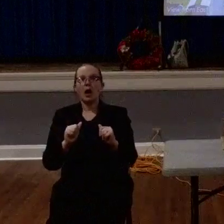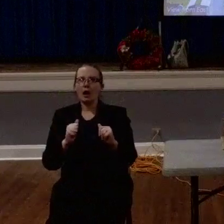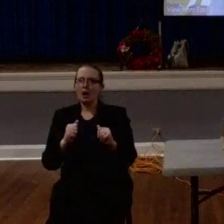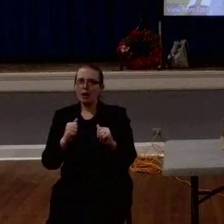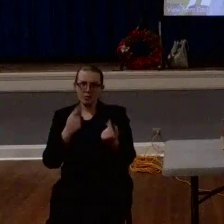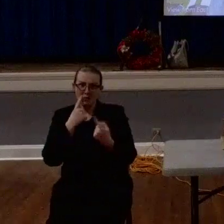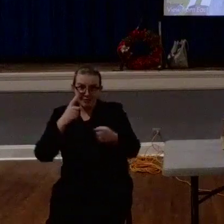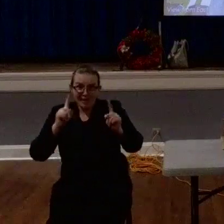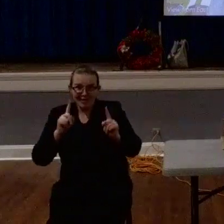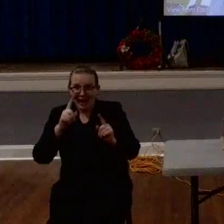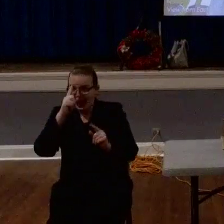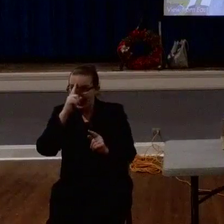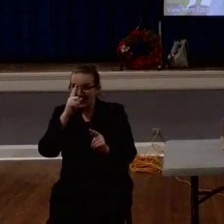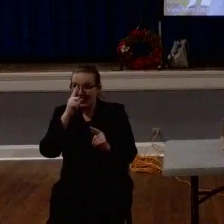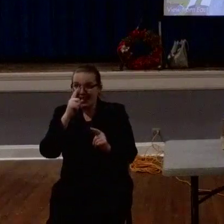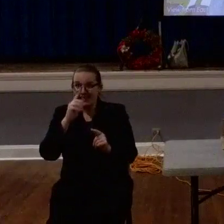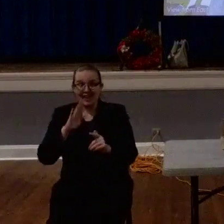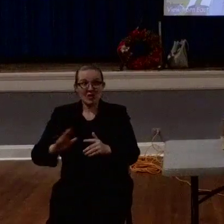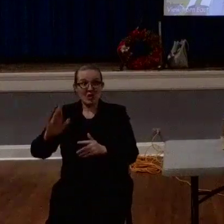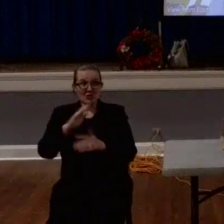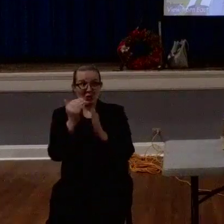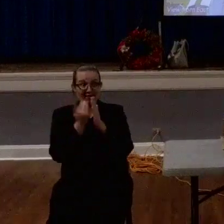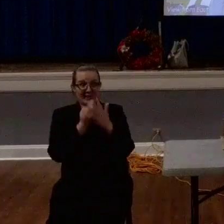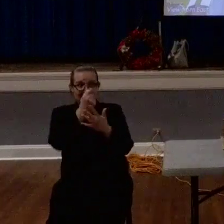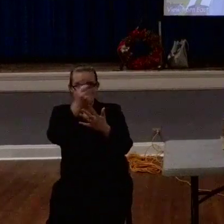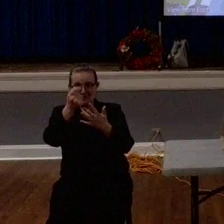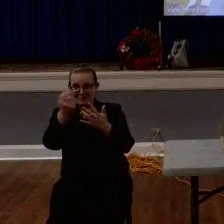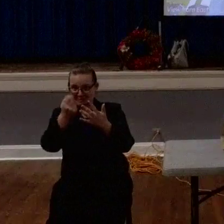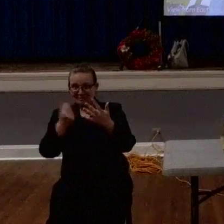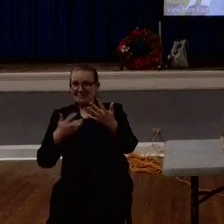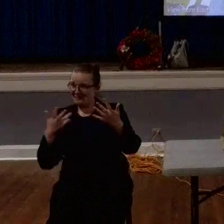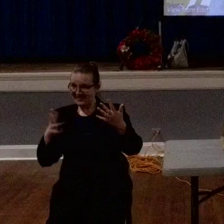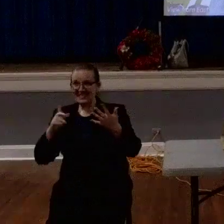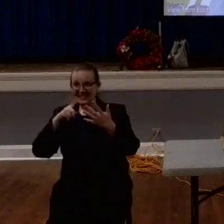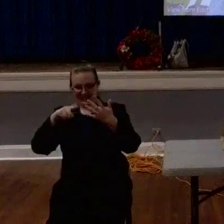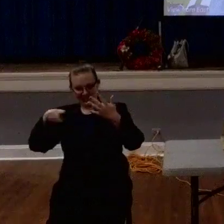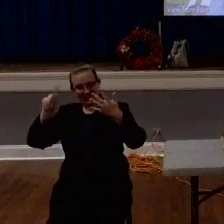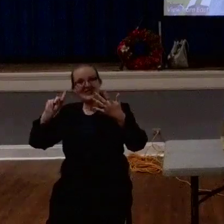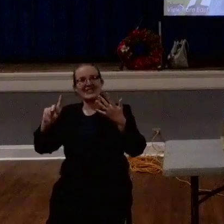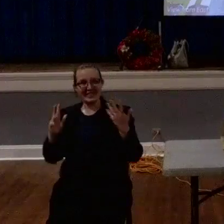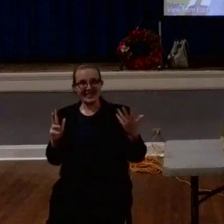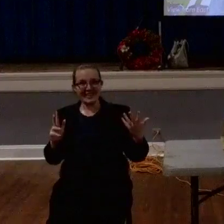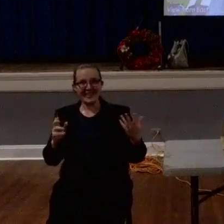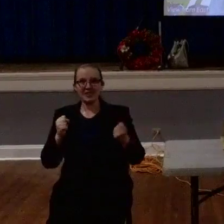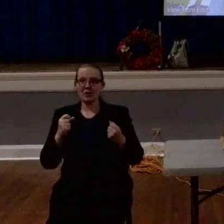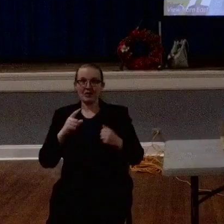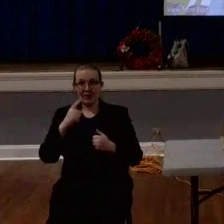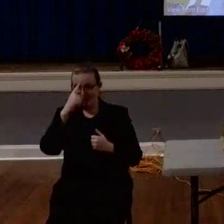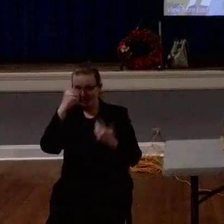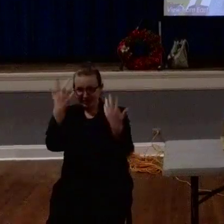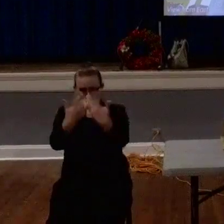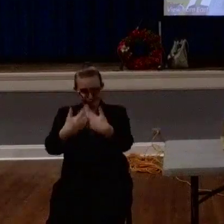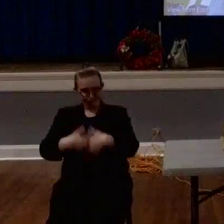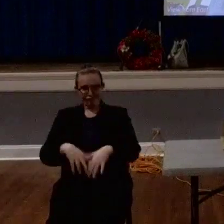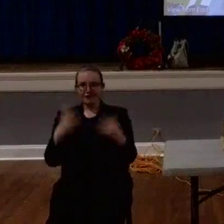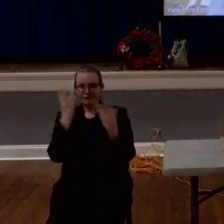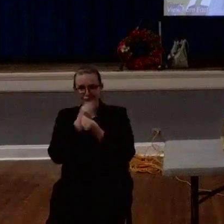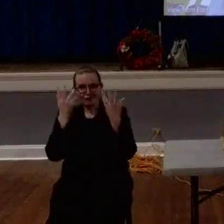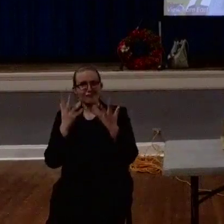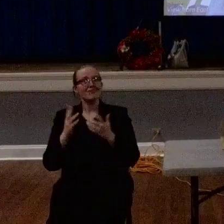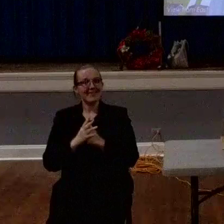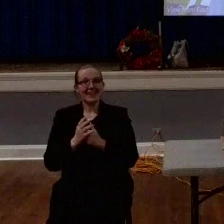think we knocked everything off everybody's list, I hope. And I think it actually came together really well. So we